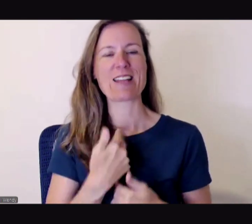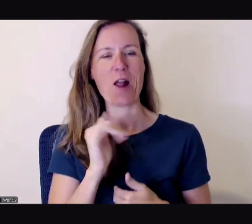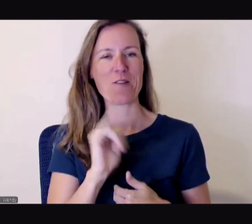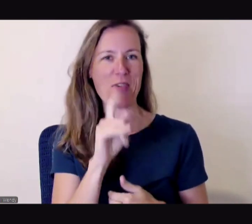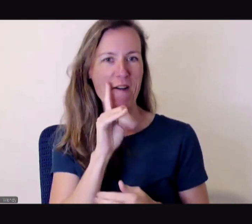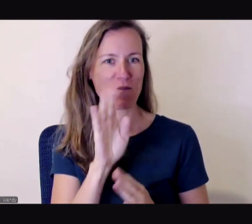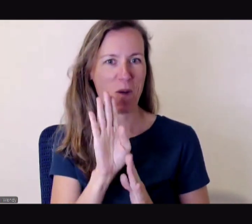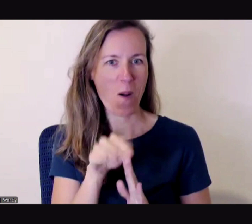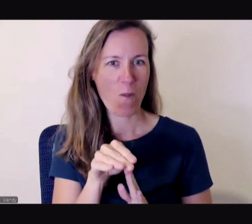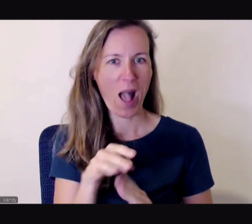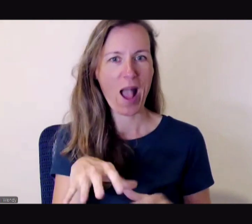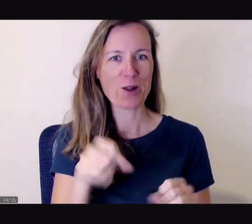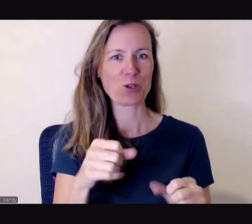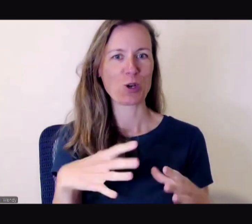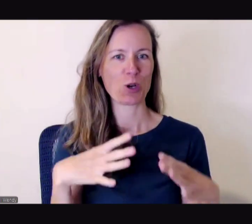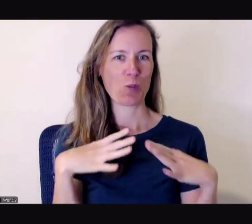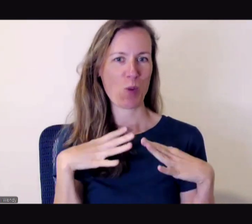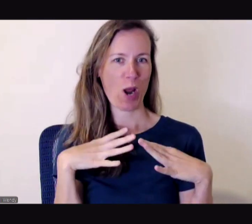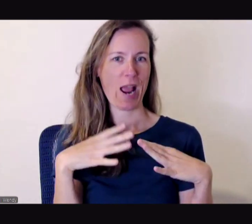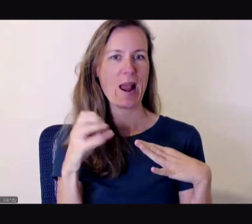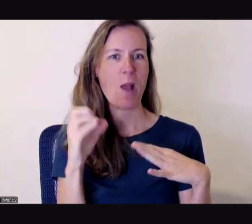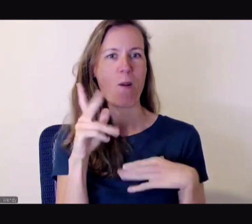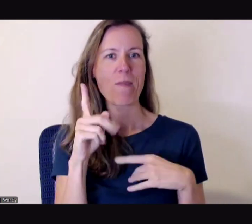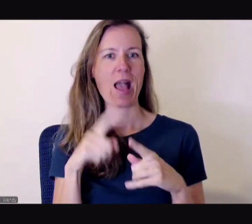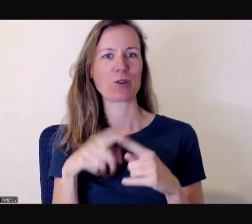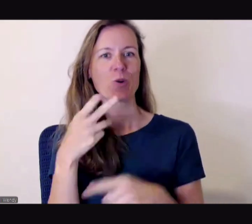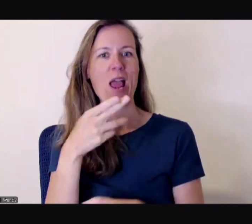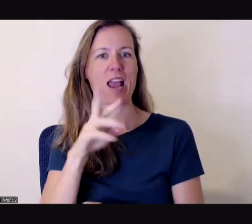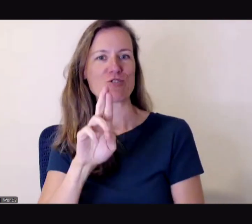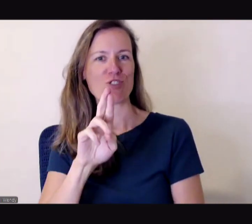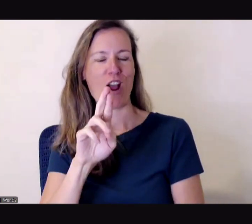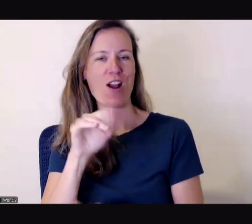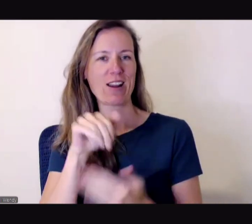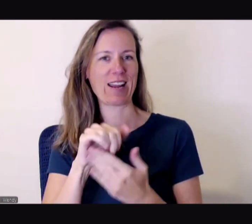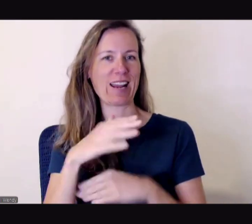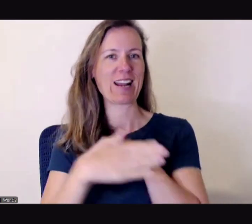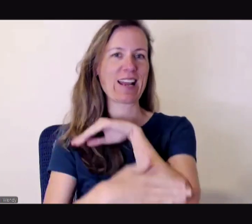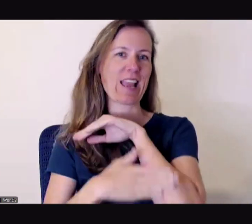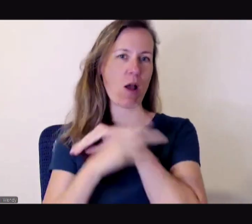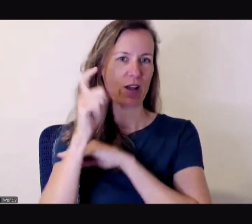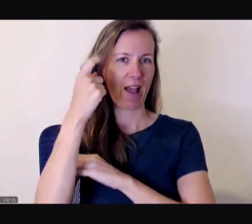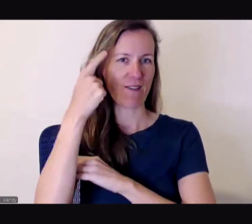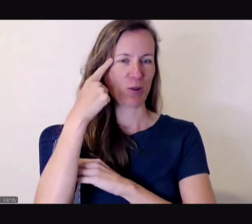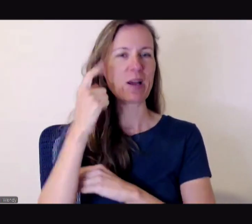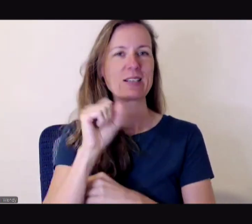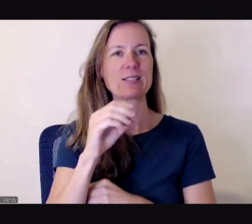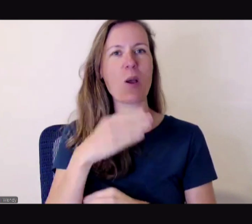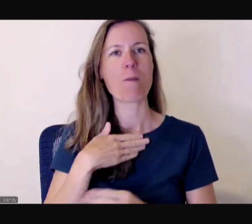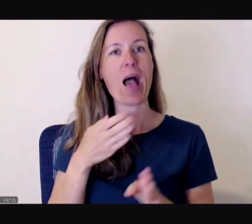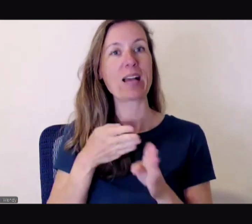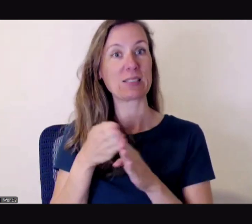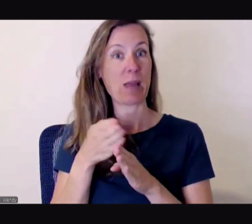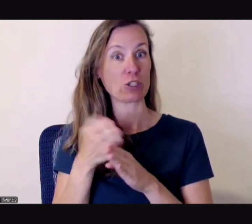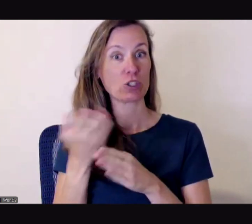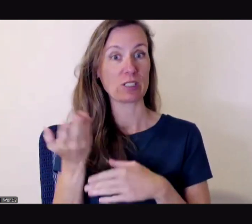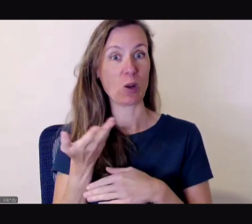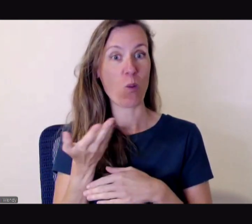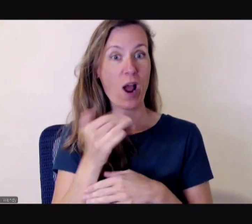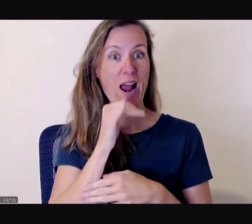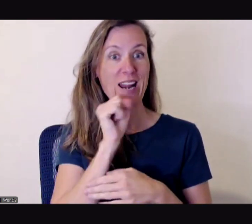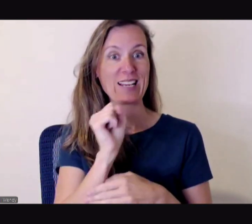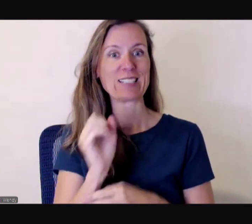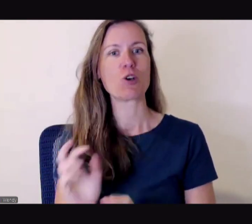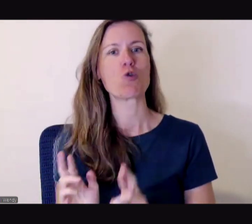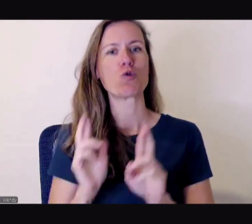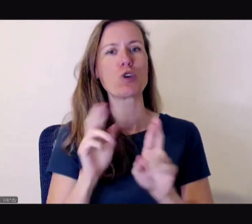side of county government. My specialty is returning people back to work. The injured